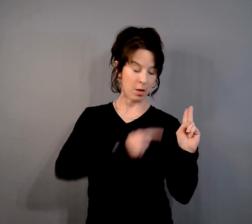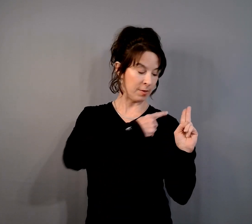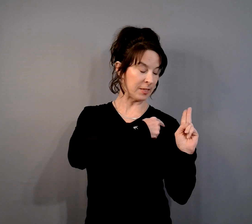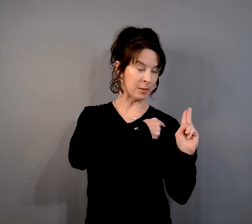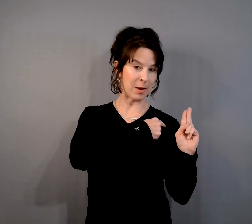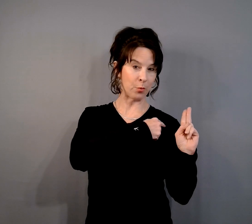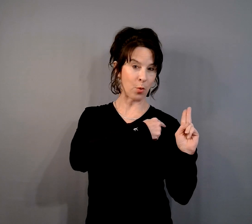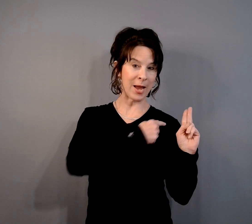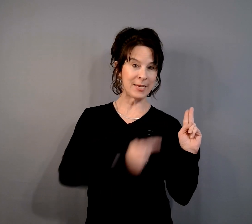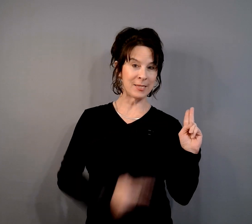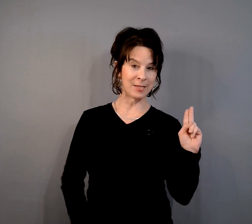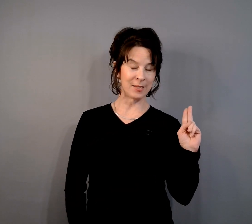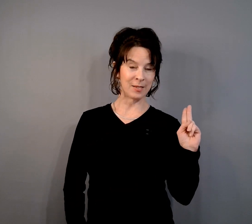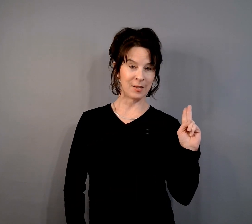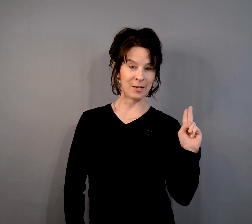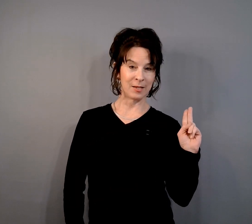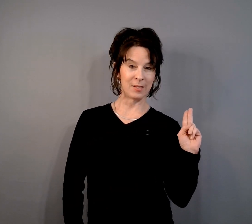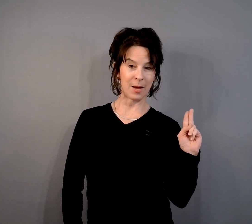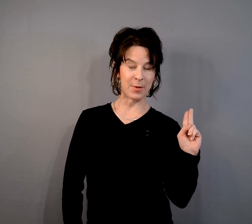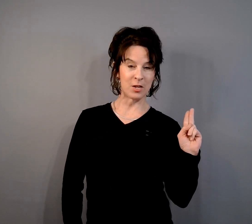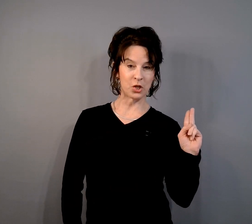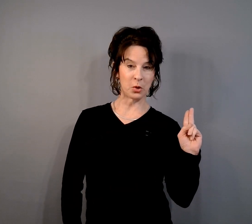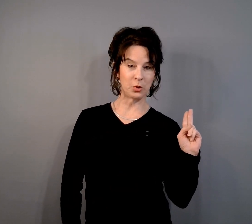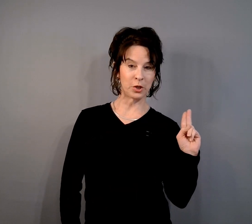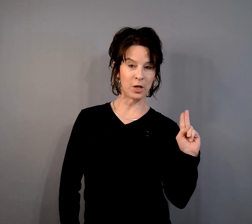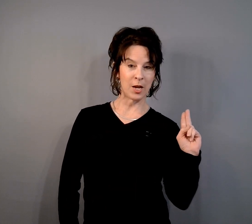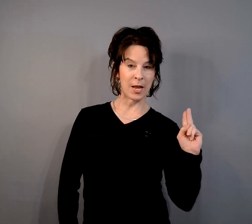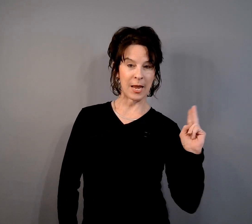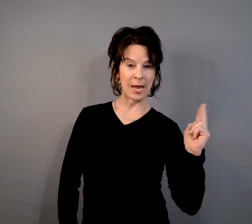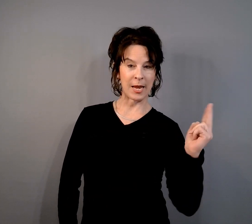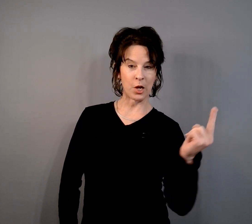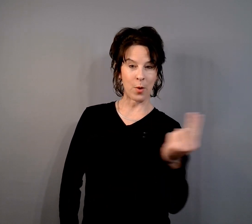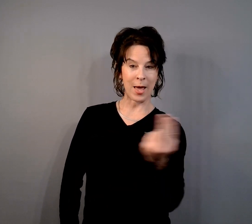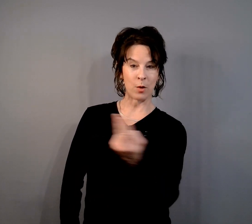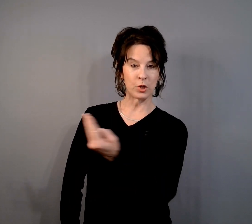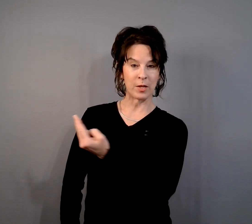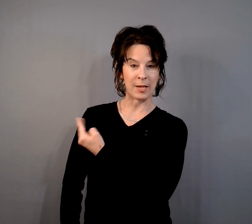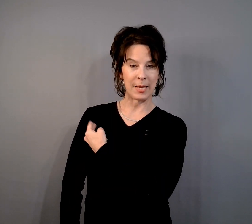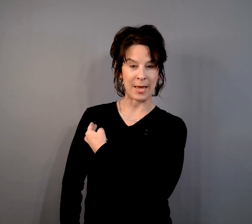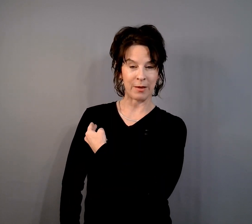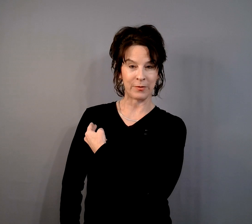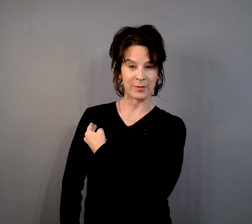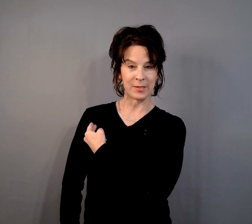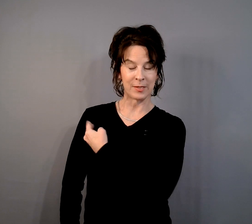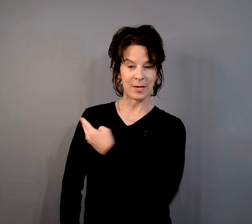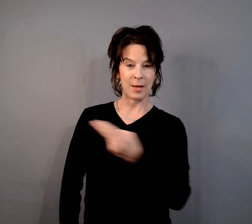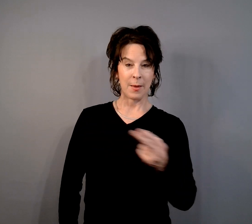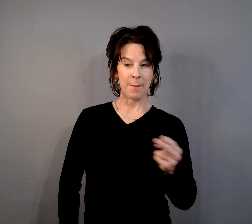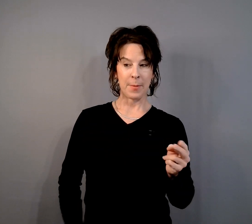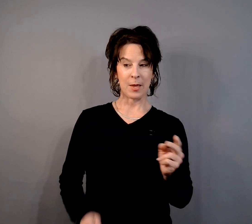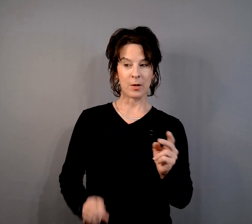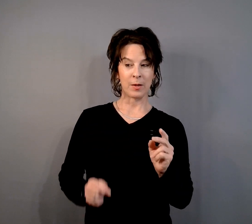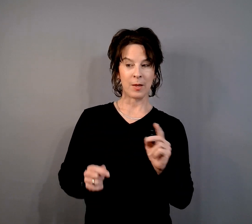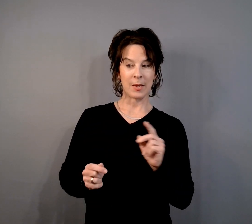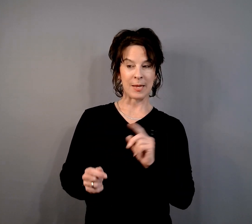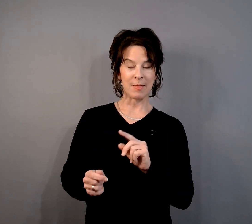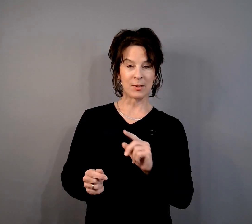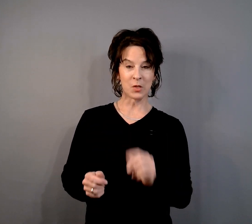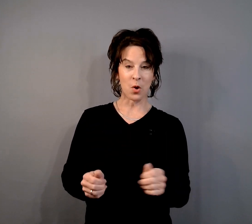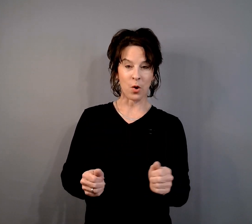This is my right dominant shoulder, and go out to the left. But in the song,